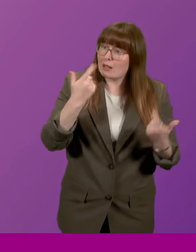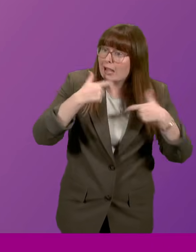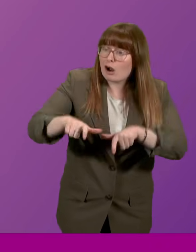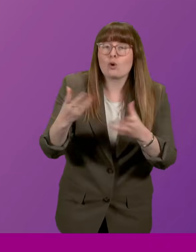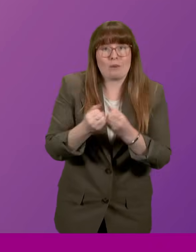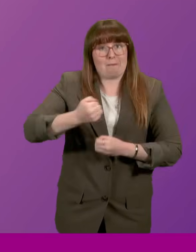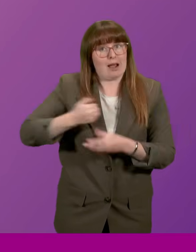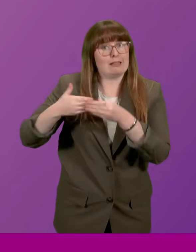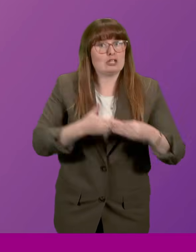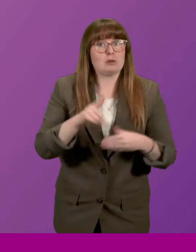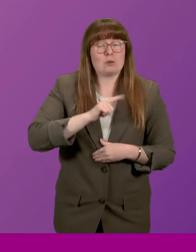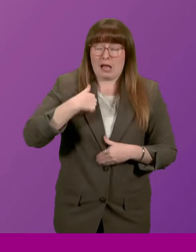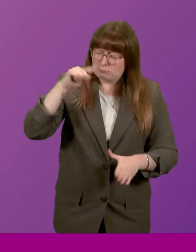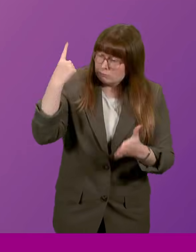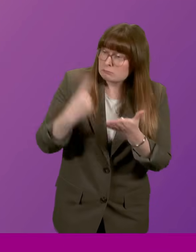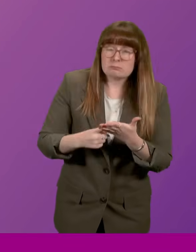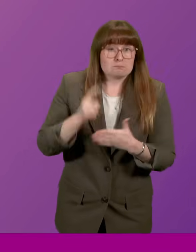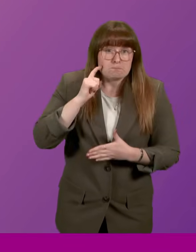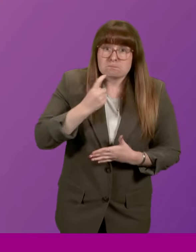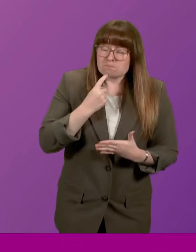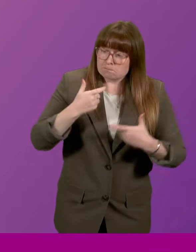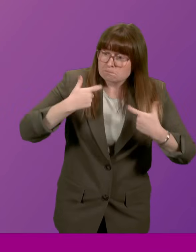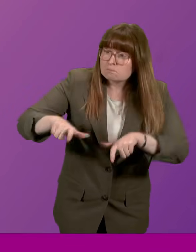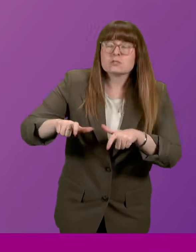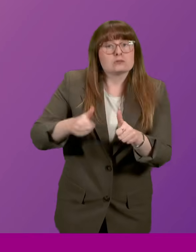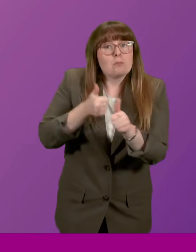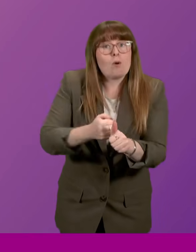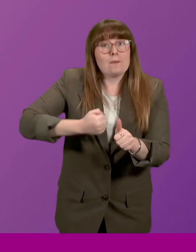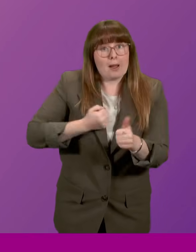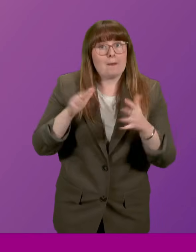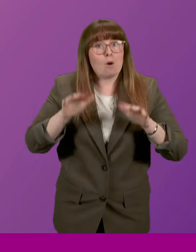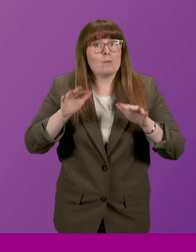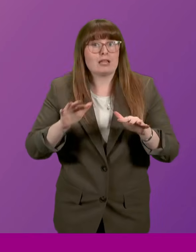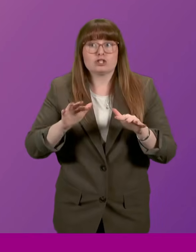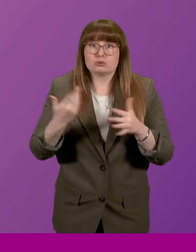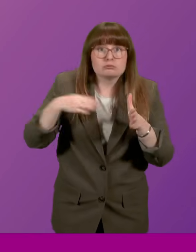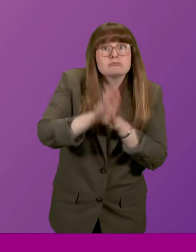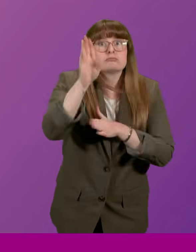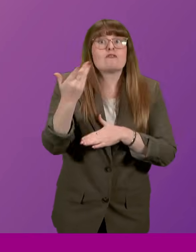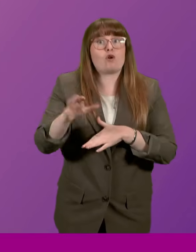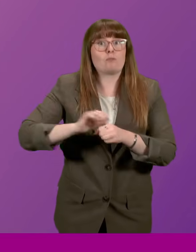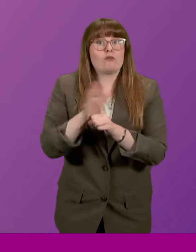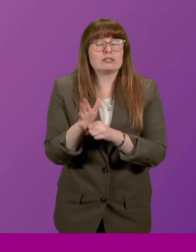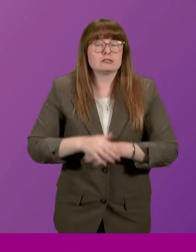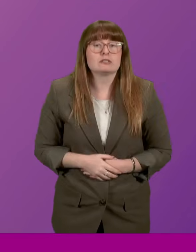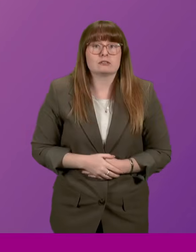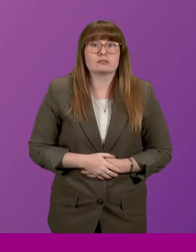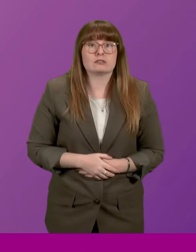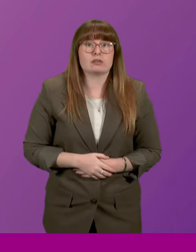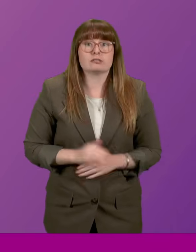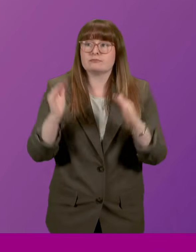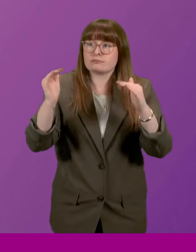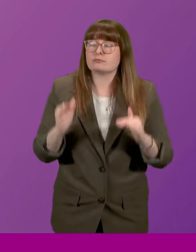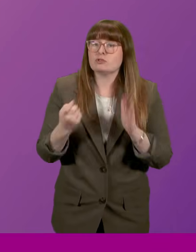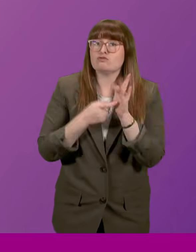my leadership because I'm determined to support our population to recover from COVID. Question number 3, Ross